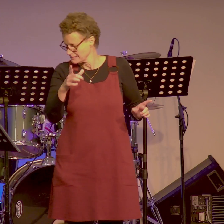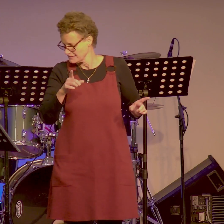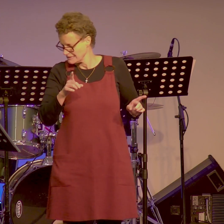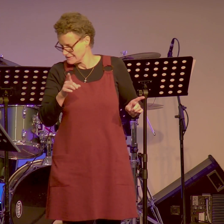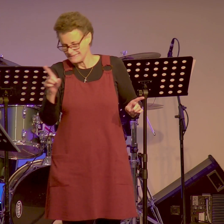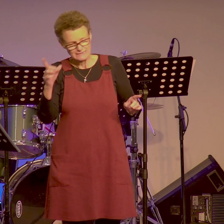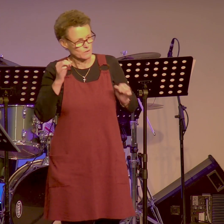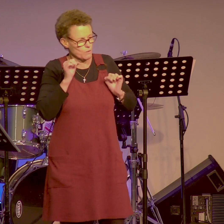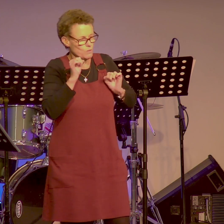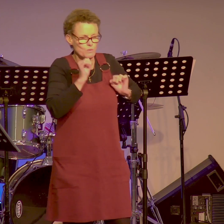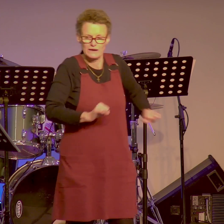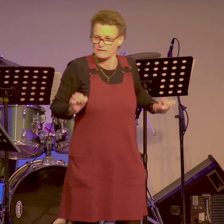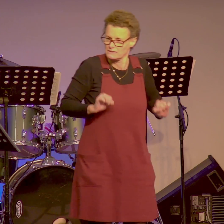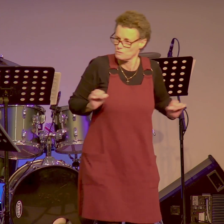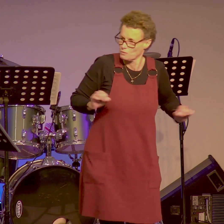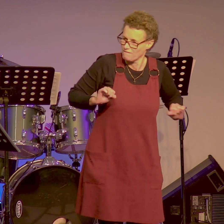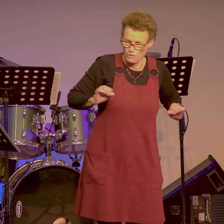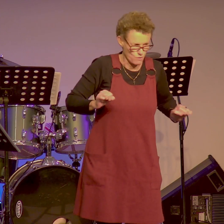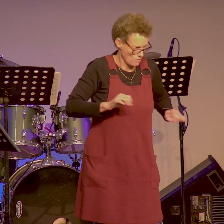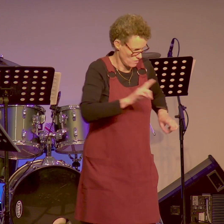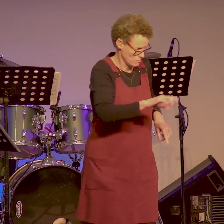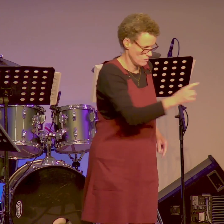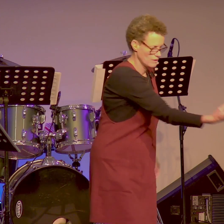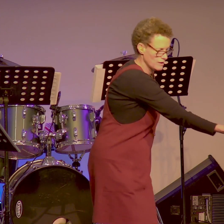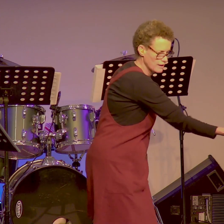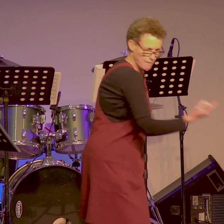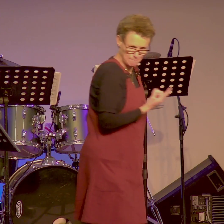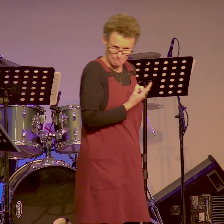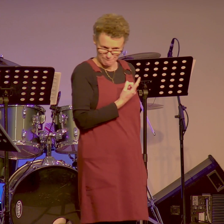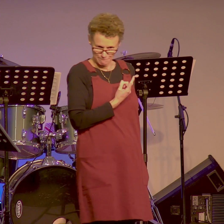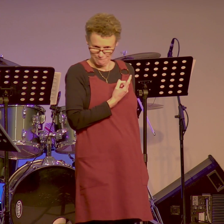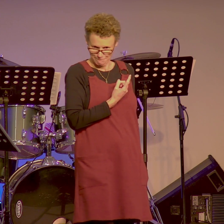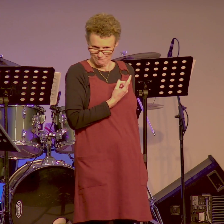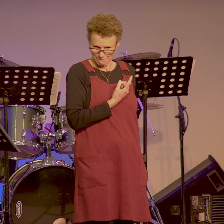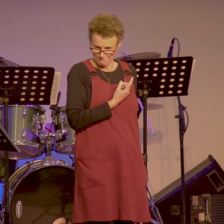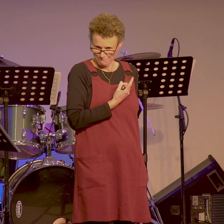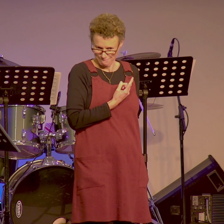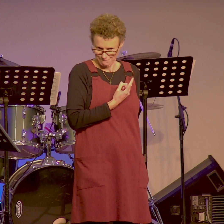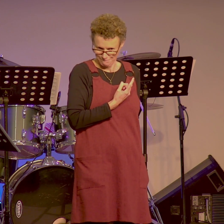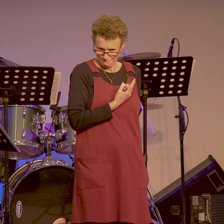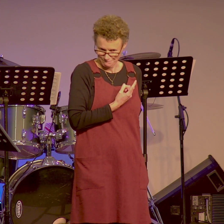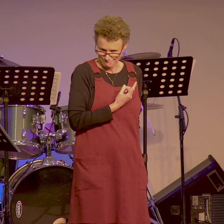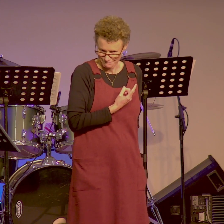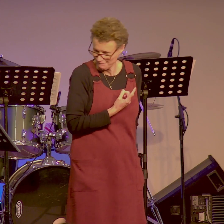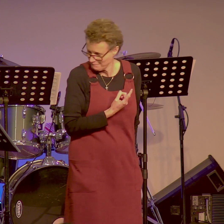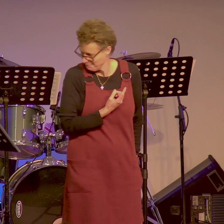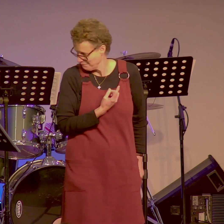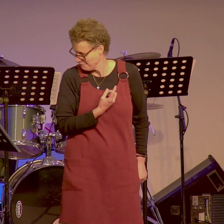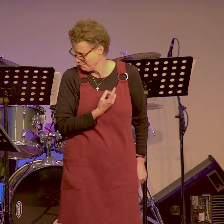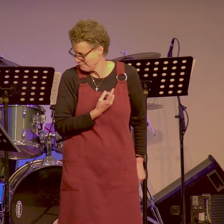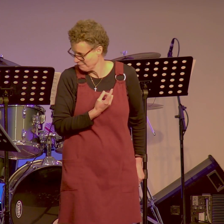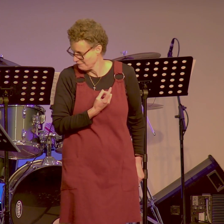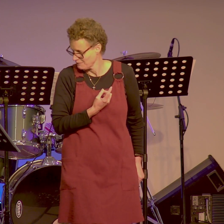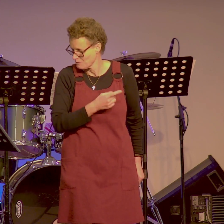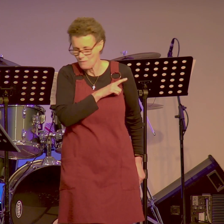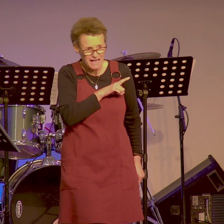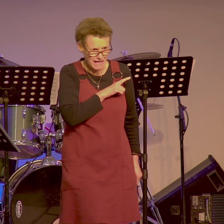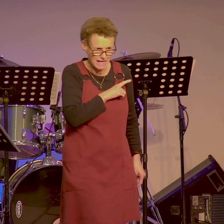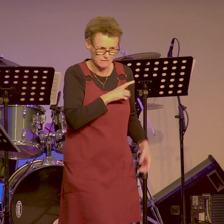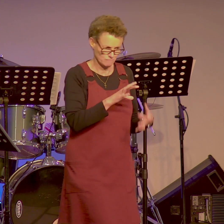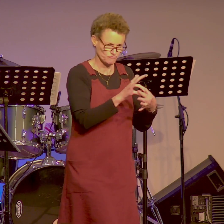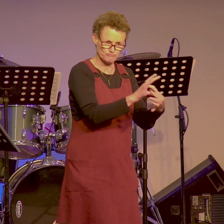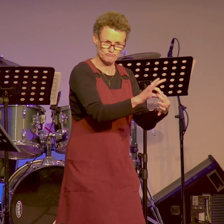And also with the Hebrews, they were just waiting and waiting, and God was waiting for them to come to him.